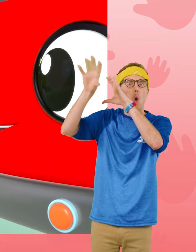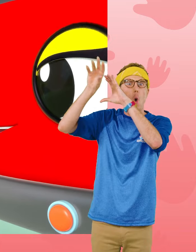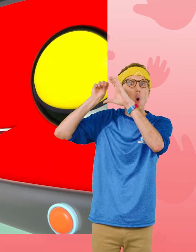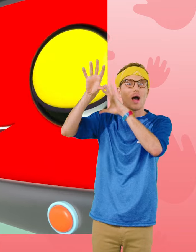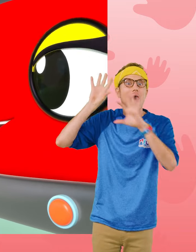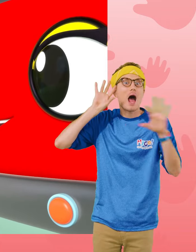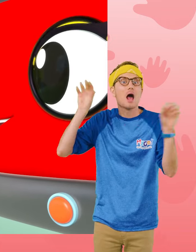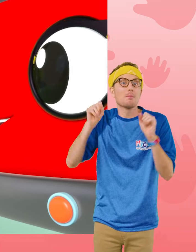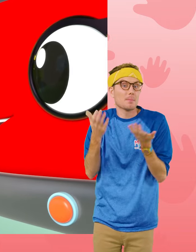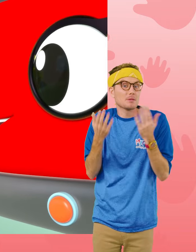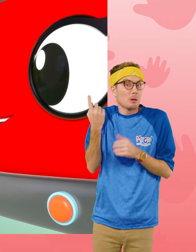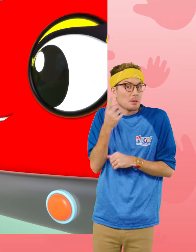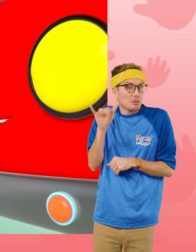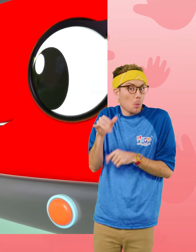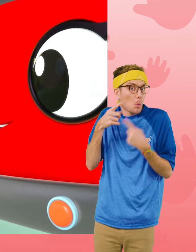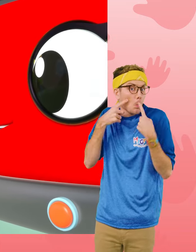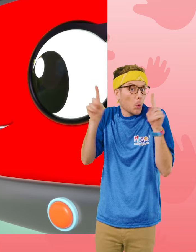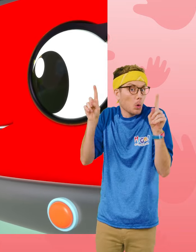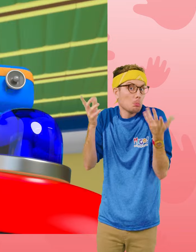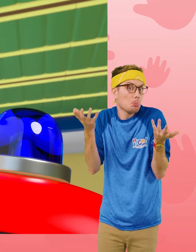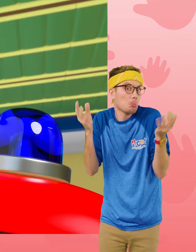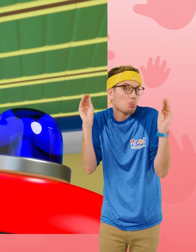Maybe something like that will work with the siren.